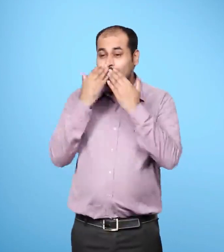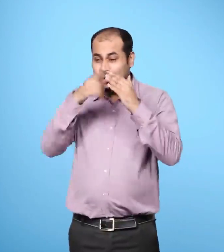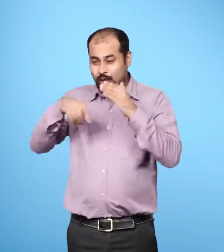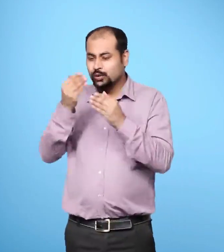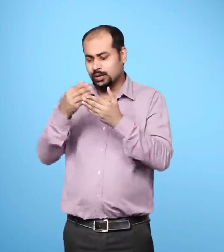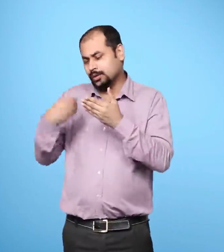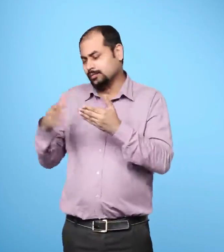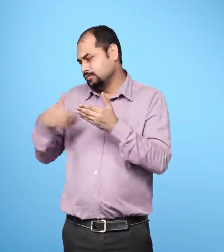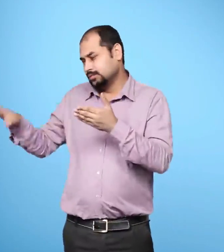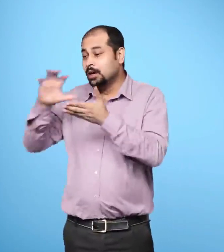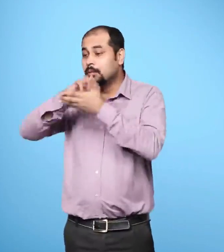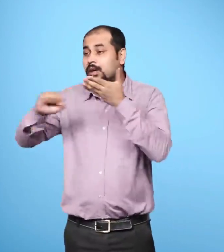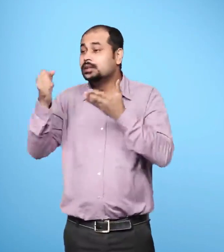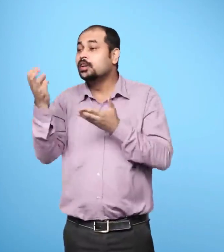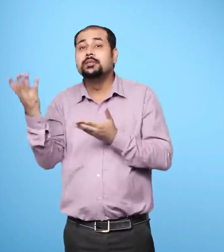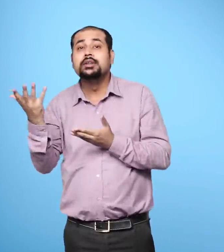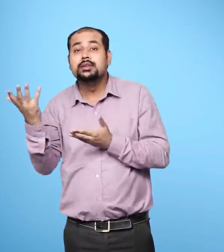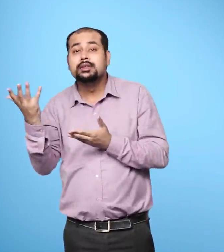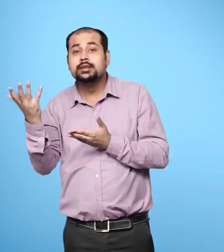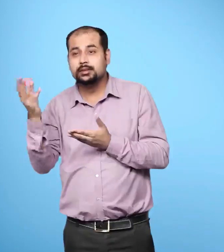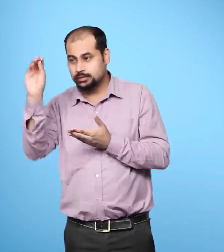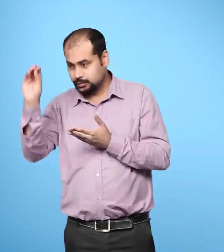How many students will be left?